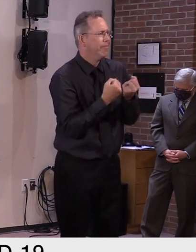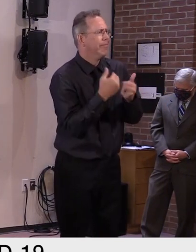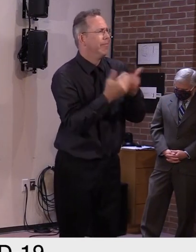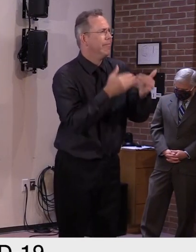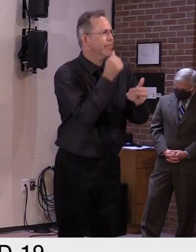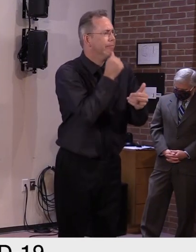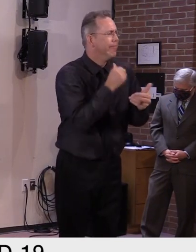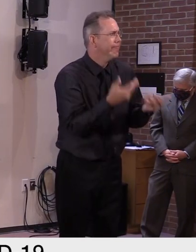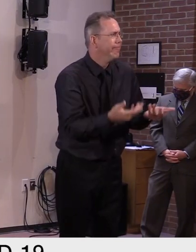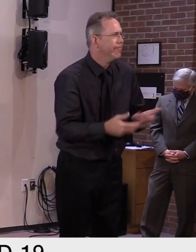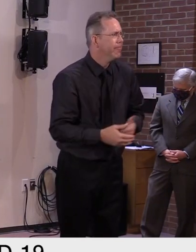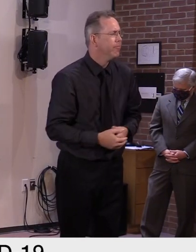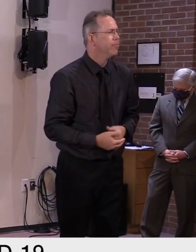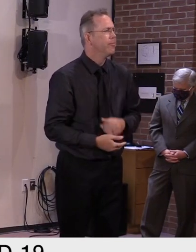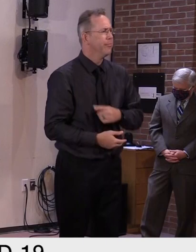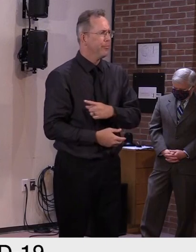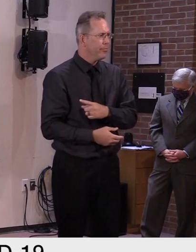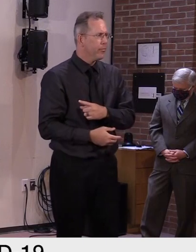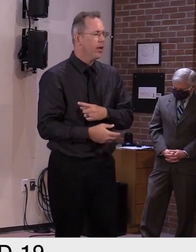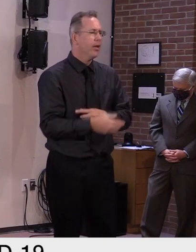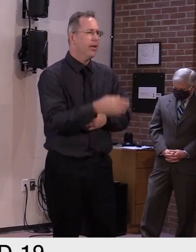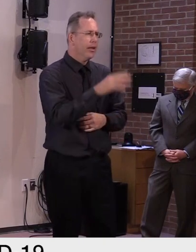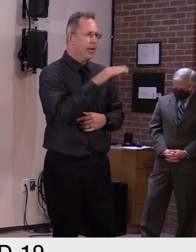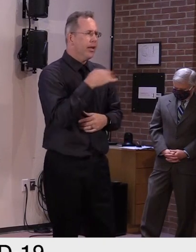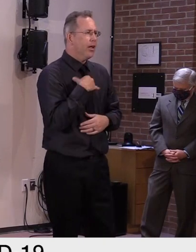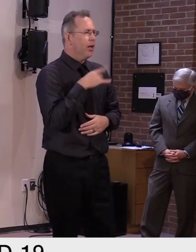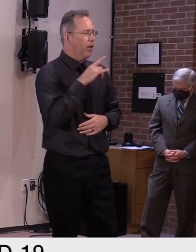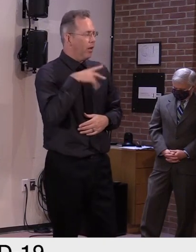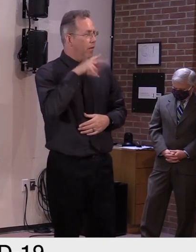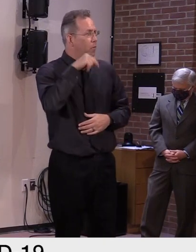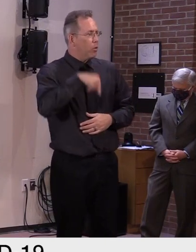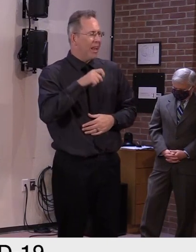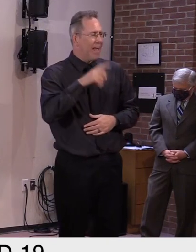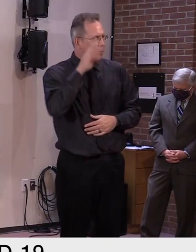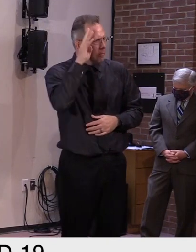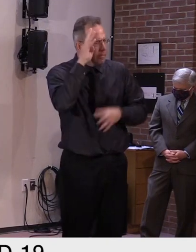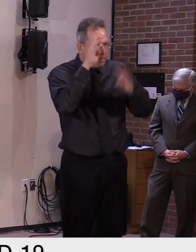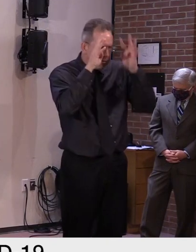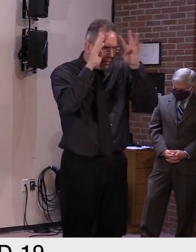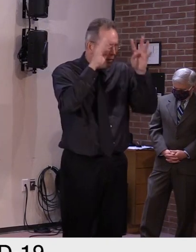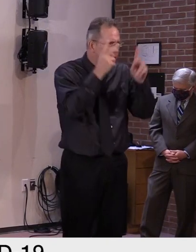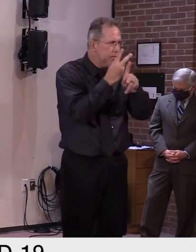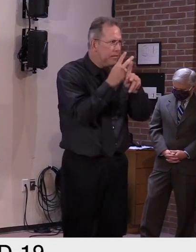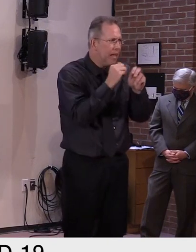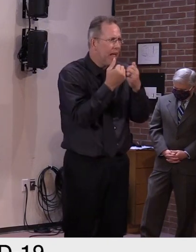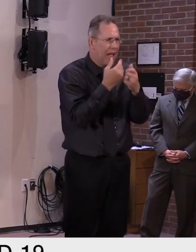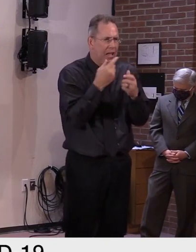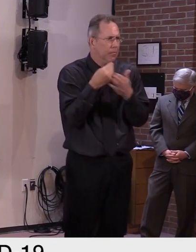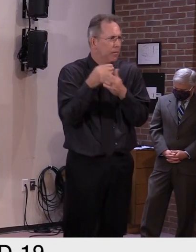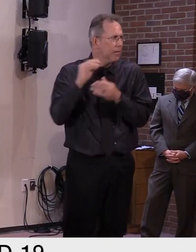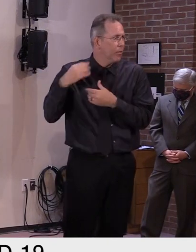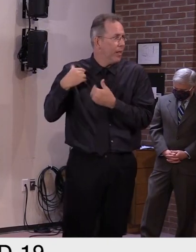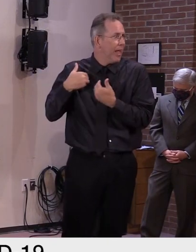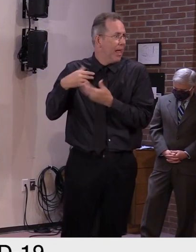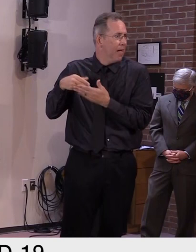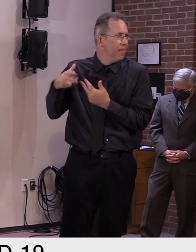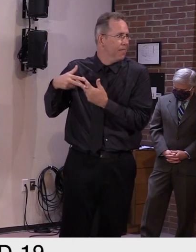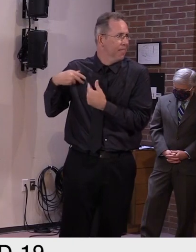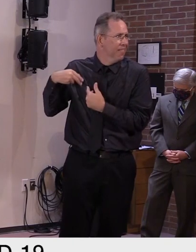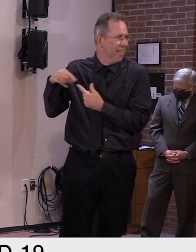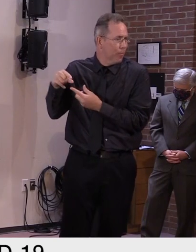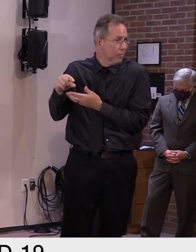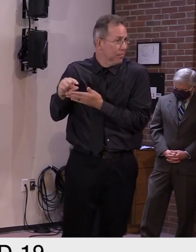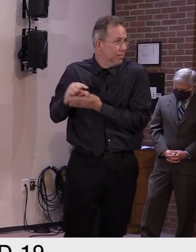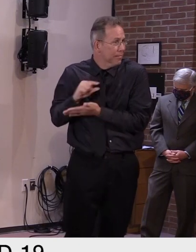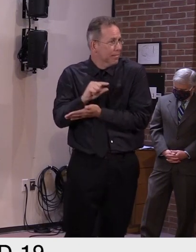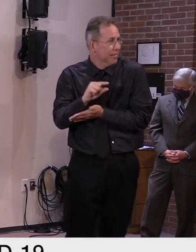when we look at the number of people who are unemployed right now, the vast majority of them are in the hospitality sector. So